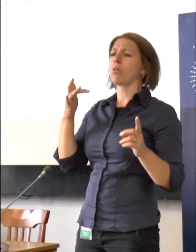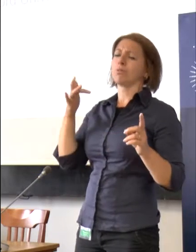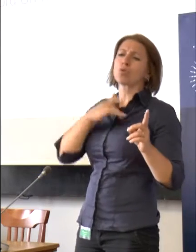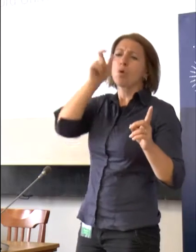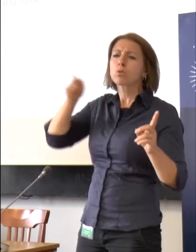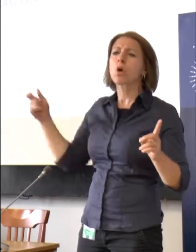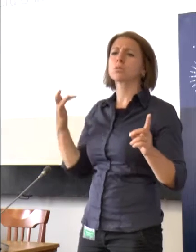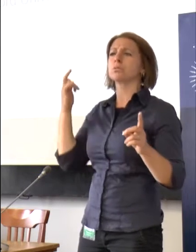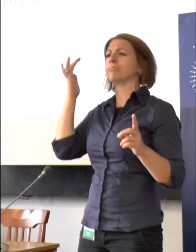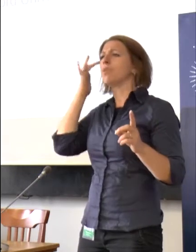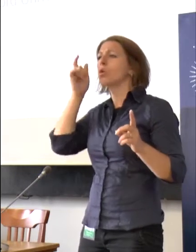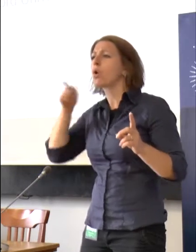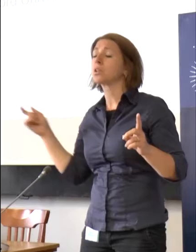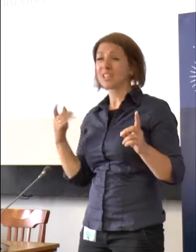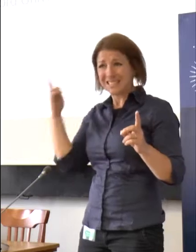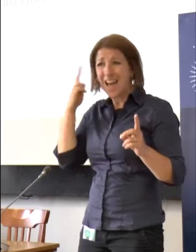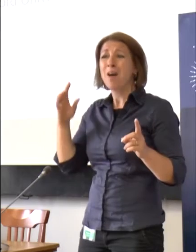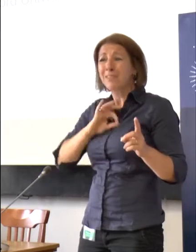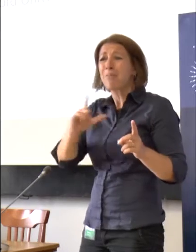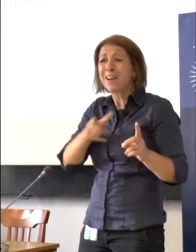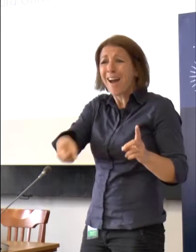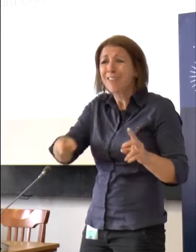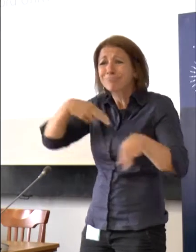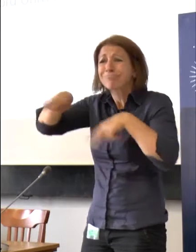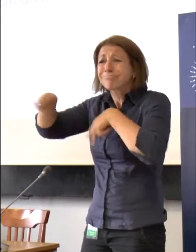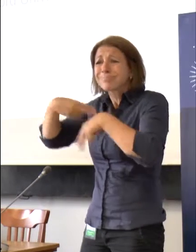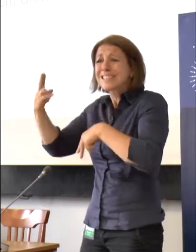doctrine. So they are both social